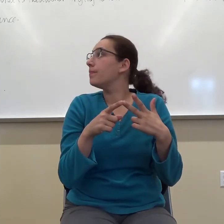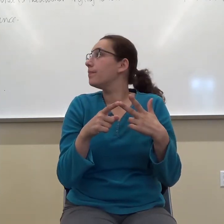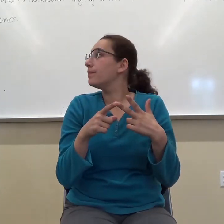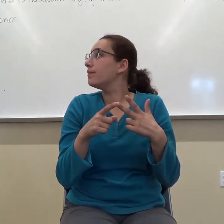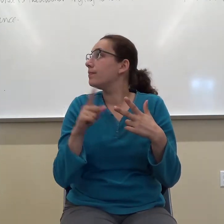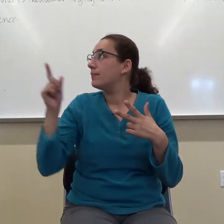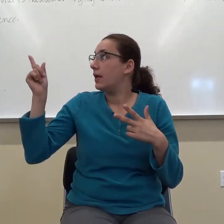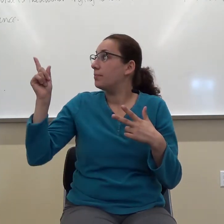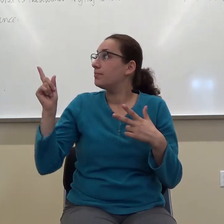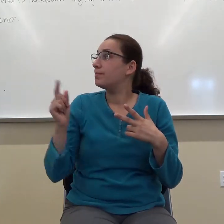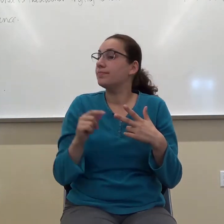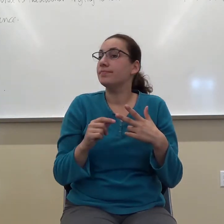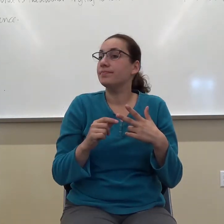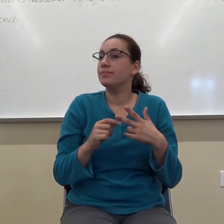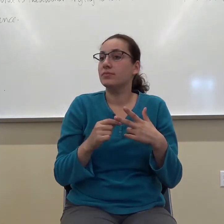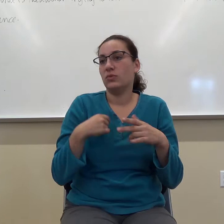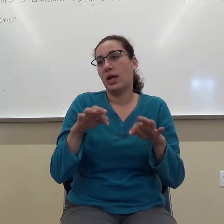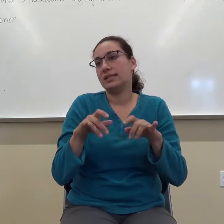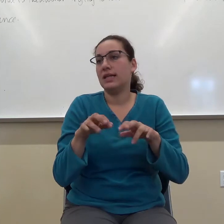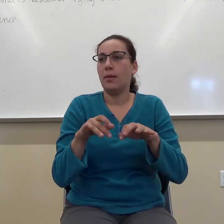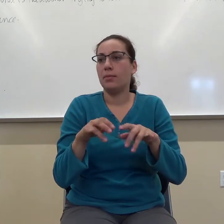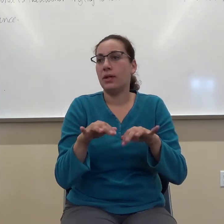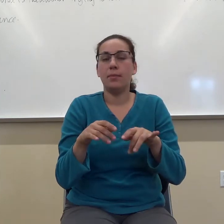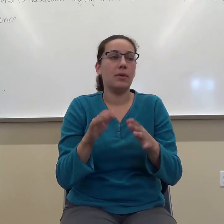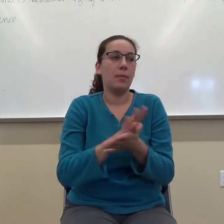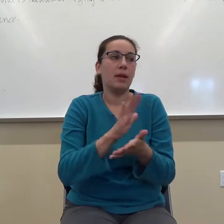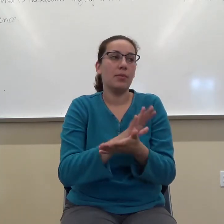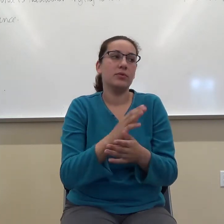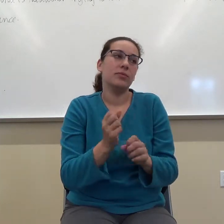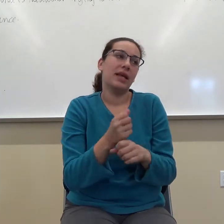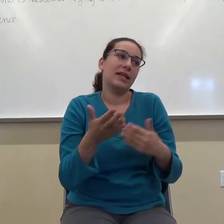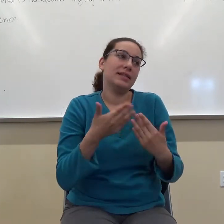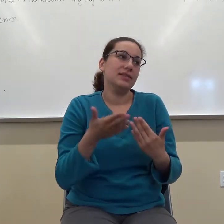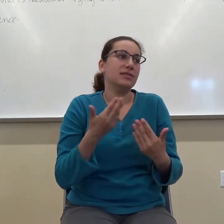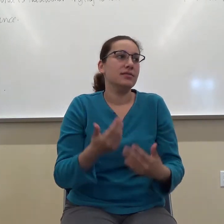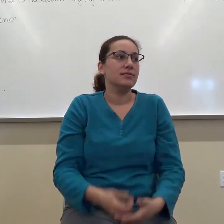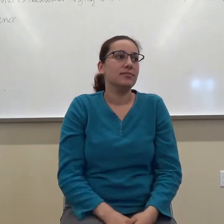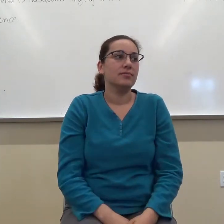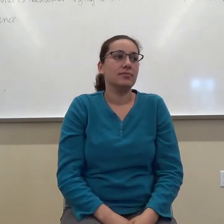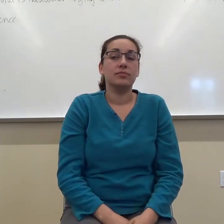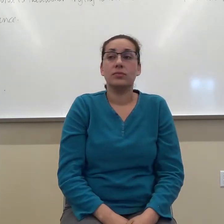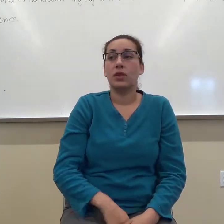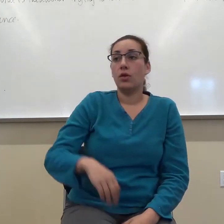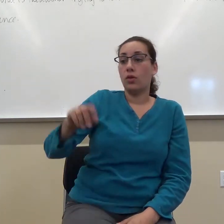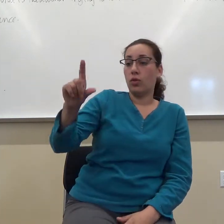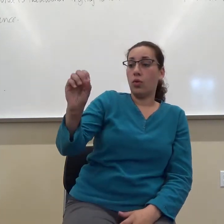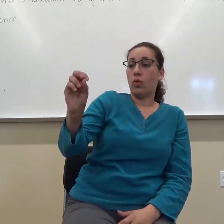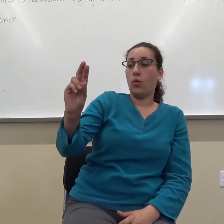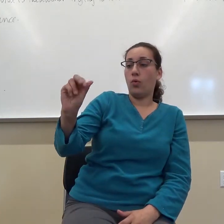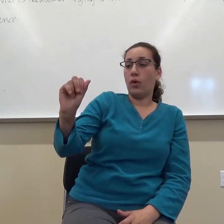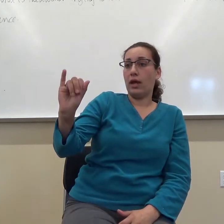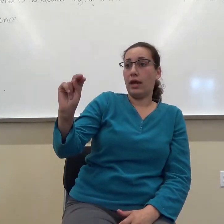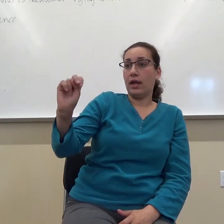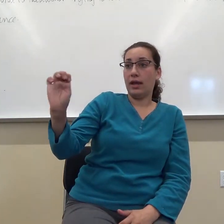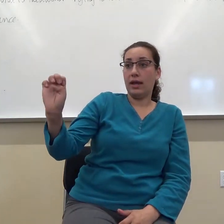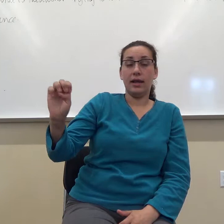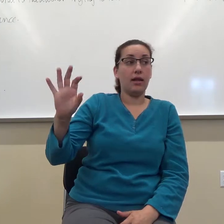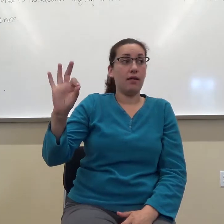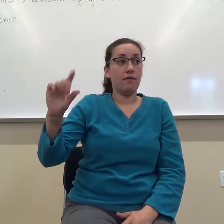paste this up and type up my own little things here, because what Lorraine Fleming is having you do at this point in the book, if you look at this exercise